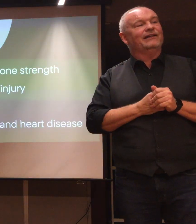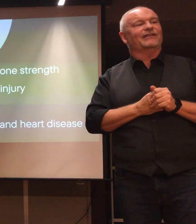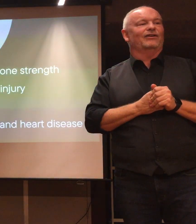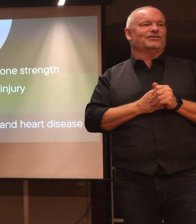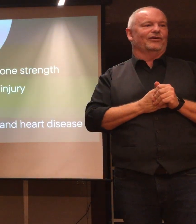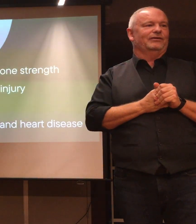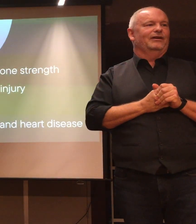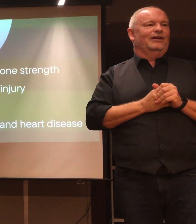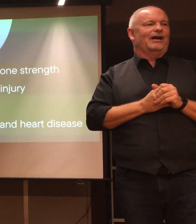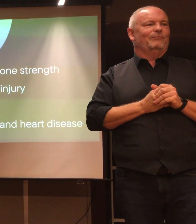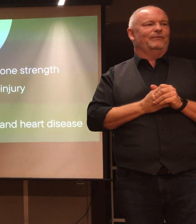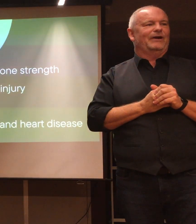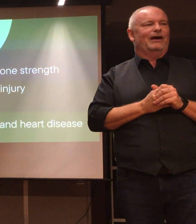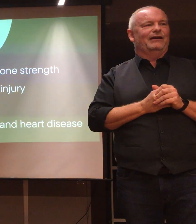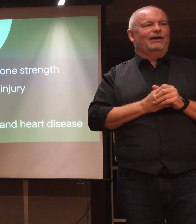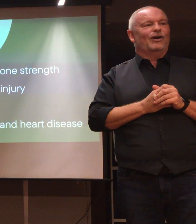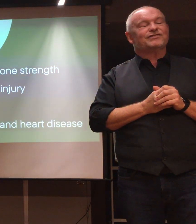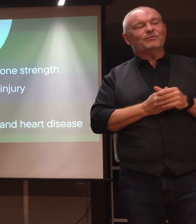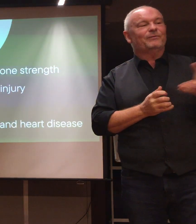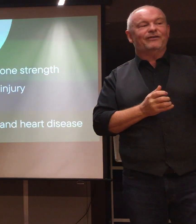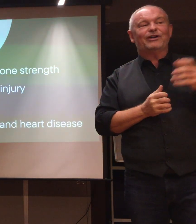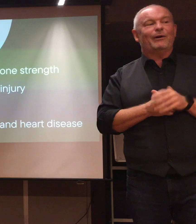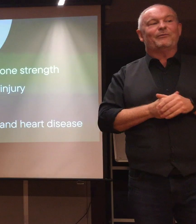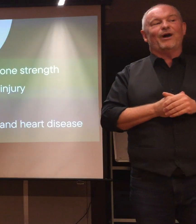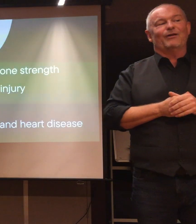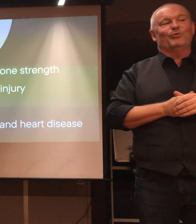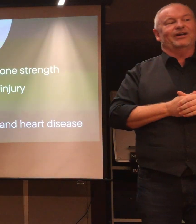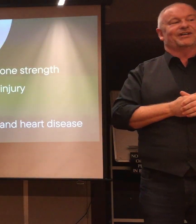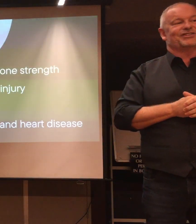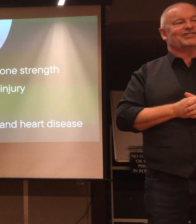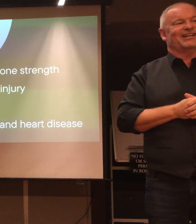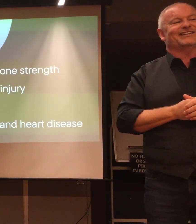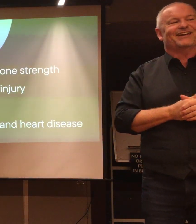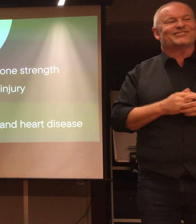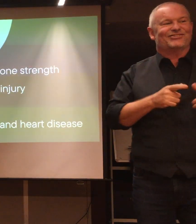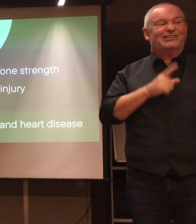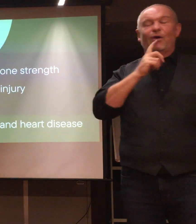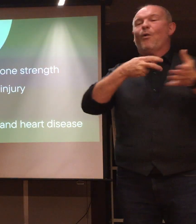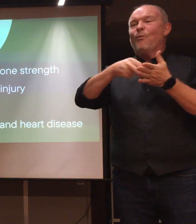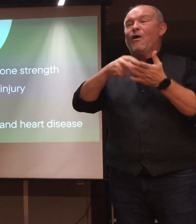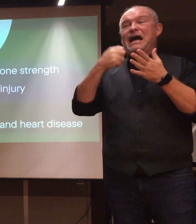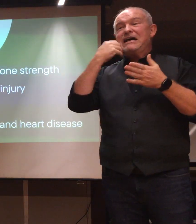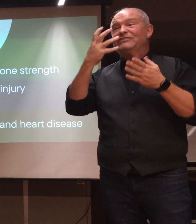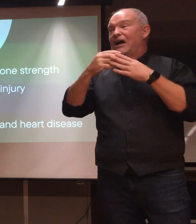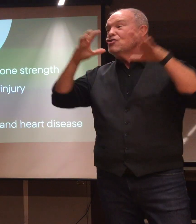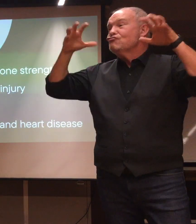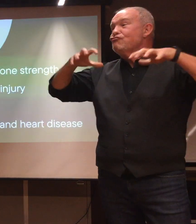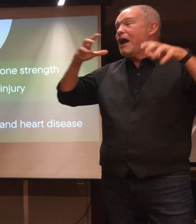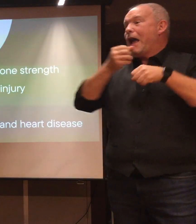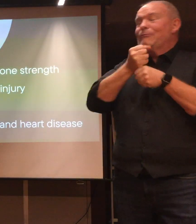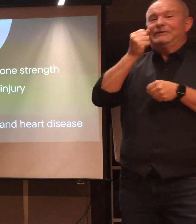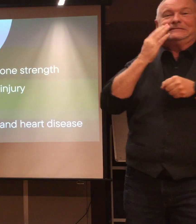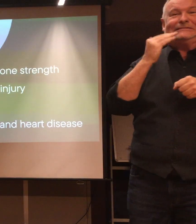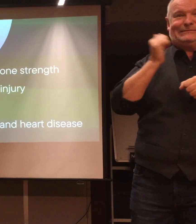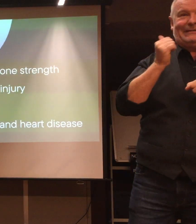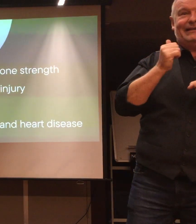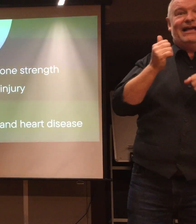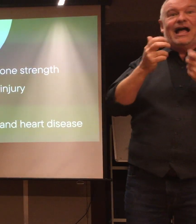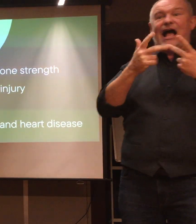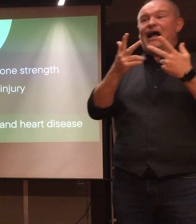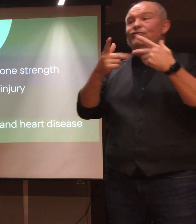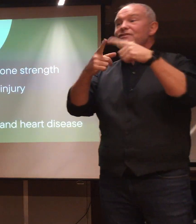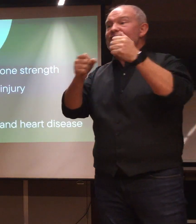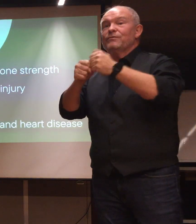it's raining, then I don't. I'll sometimes even go out with my umbrella just to get the exercise. That's fantastic. That's really